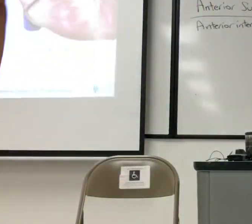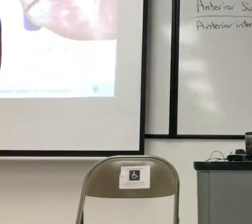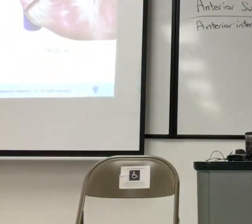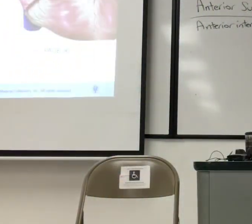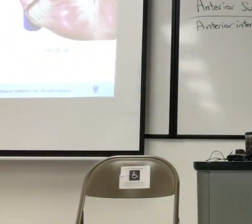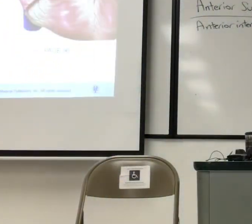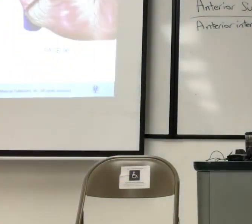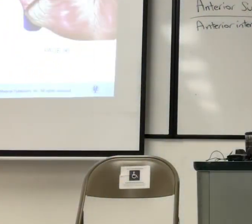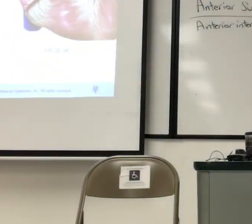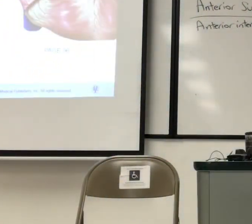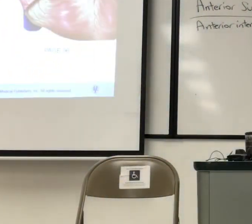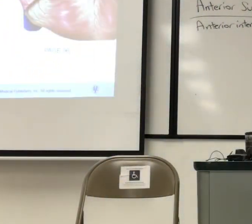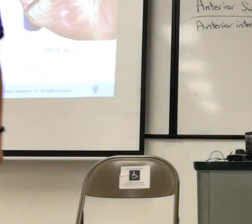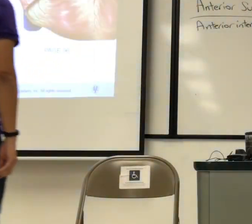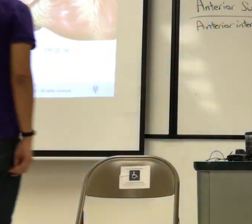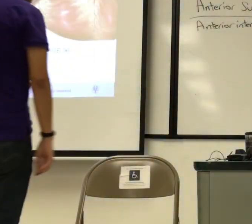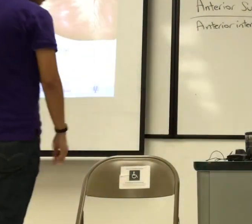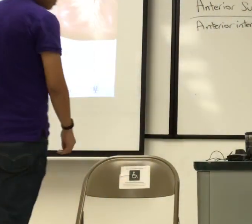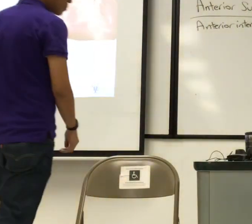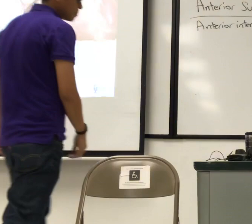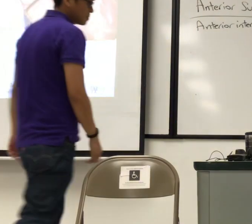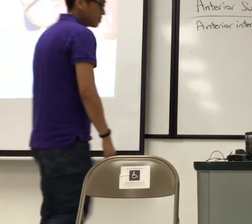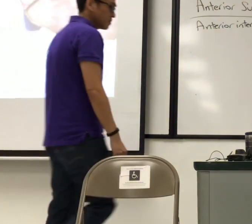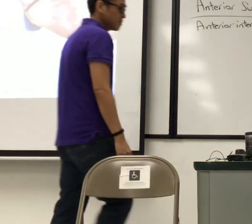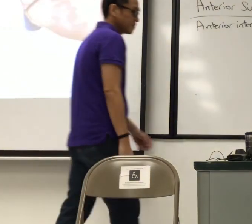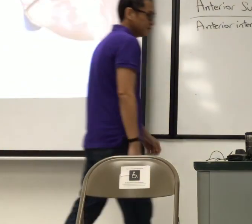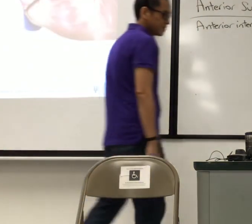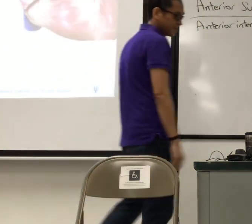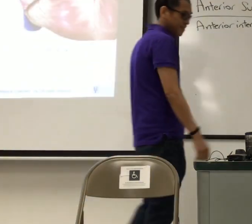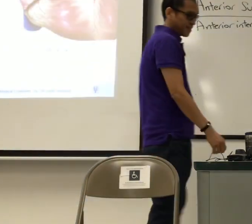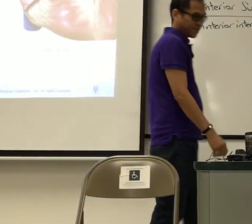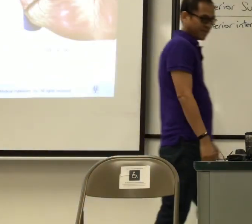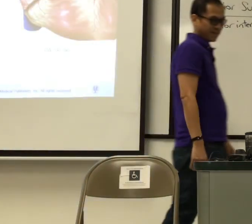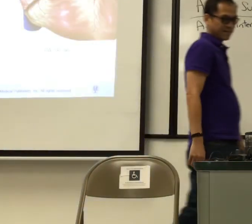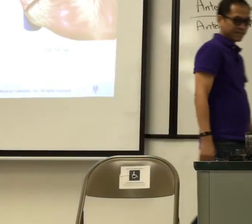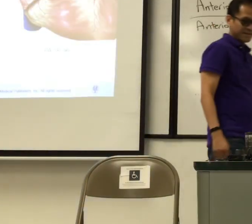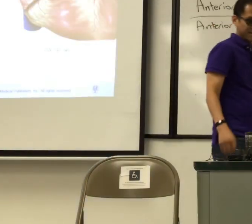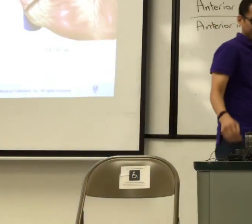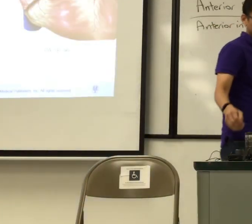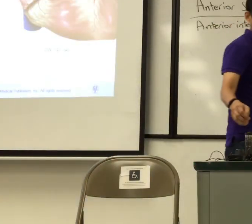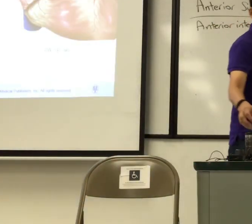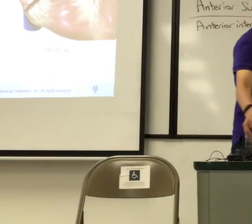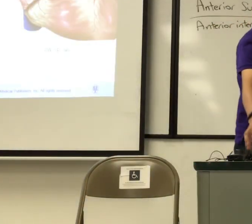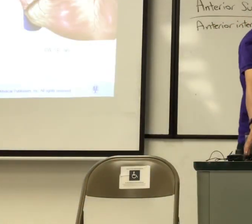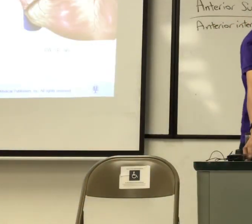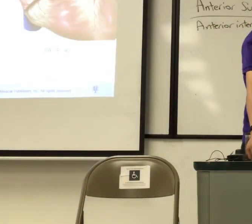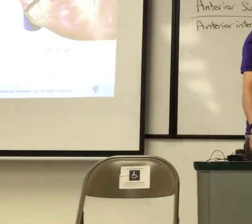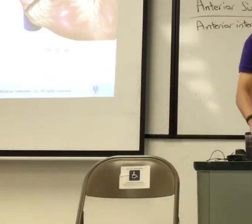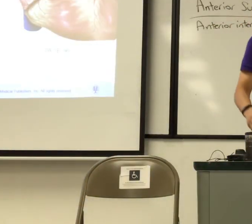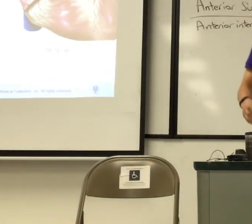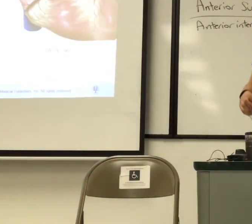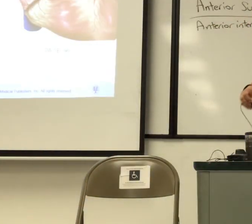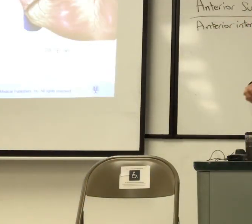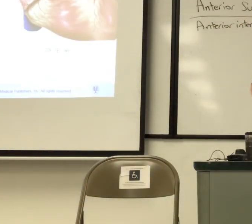remember being in my first job in one hit. And it just rolled. It just rolled.